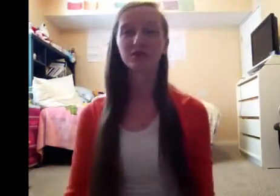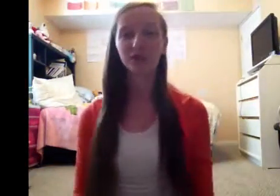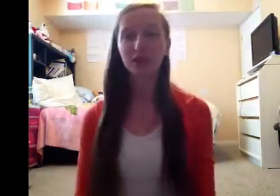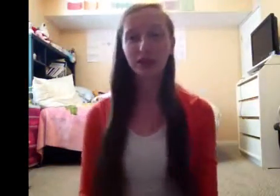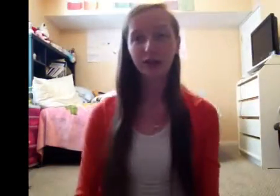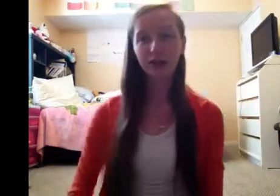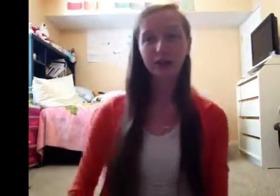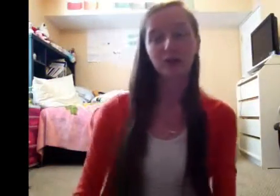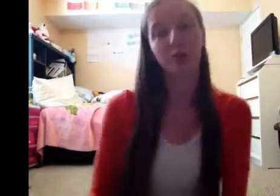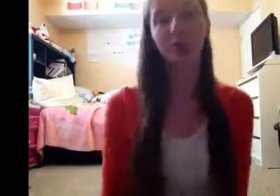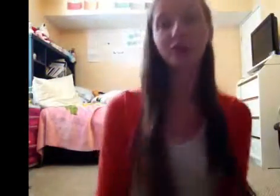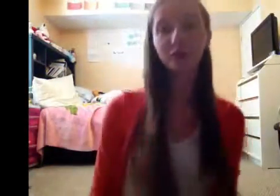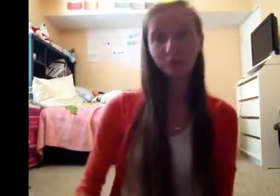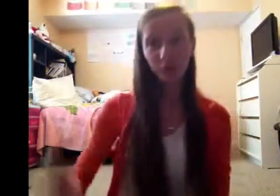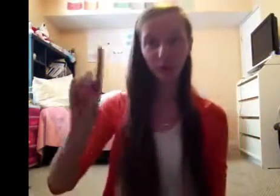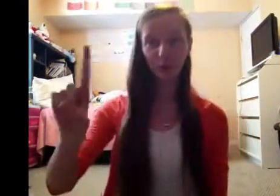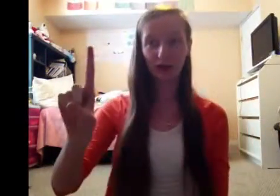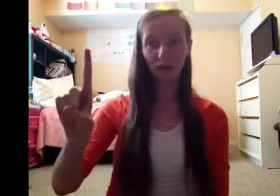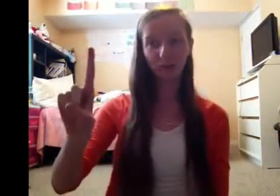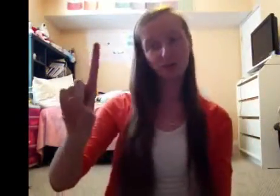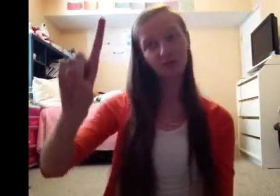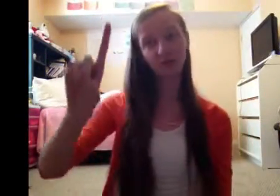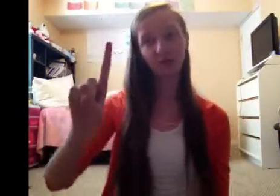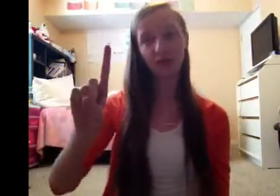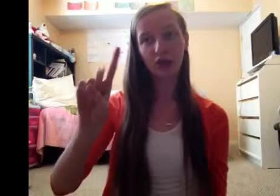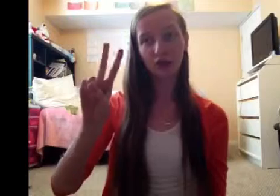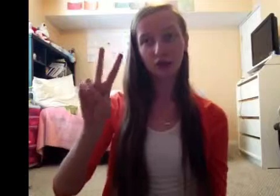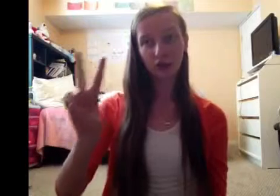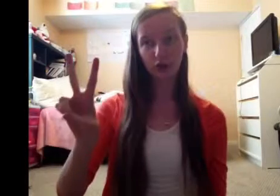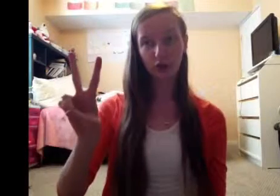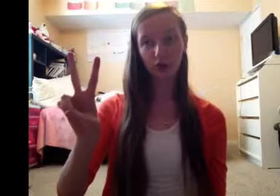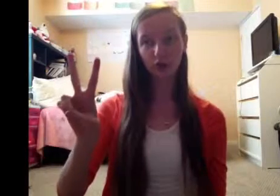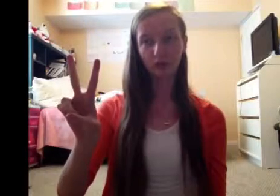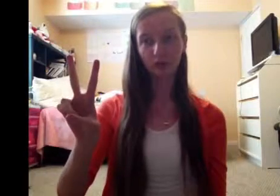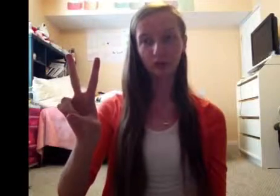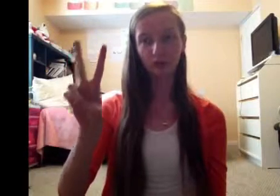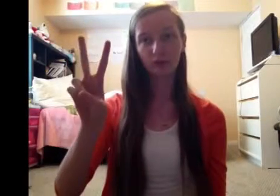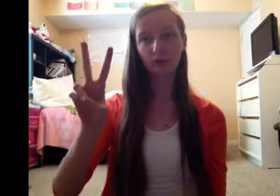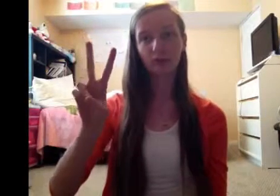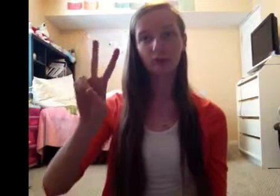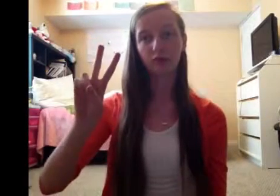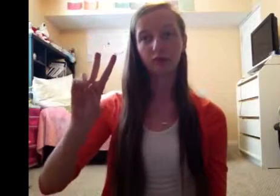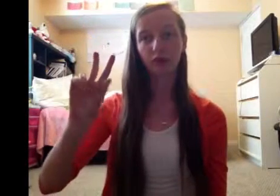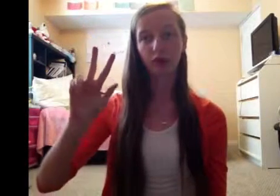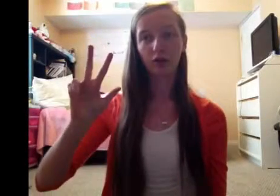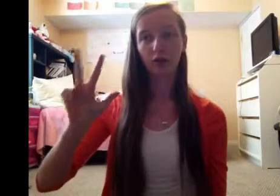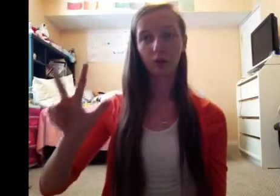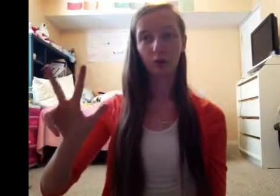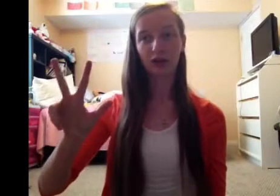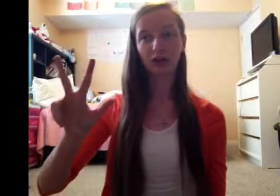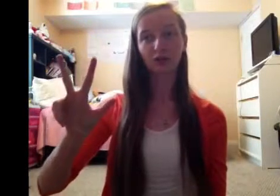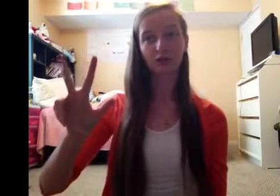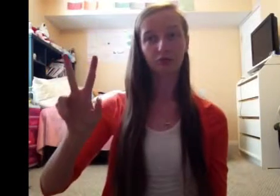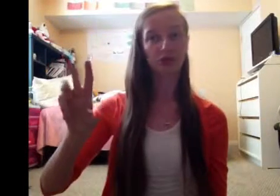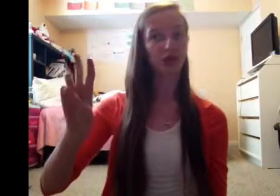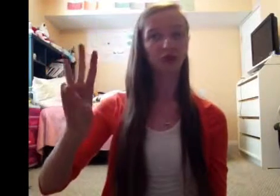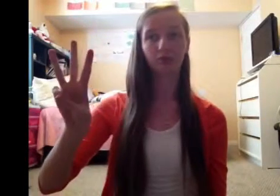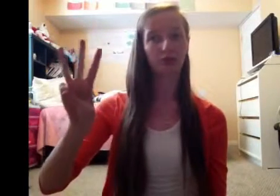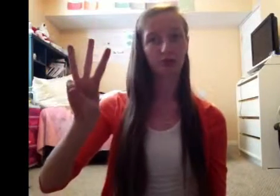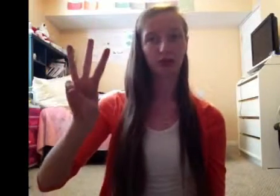So numbers. U1, 2, 3, you don't